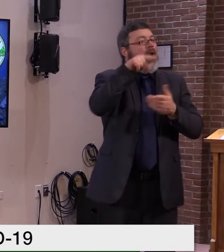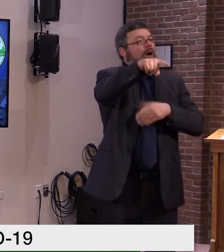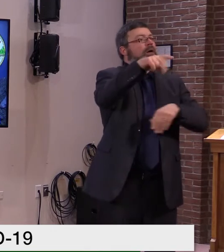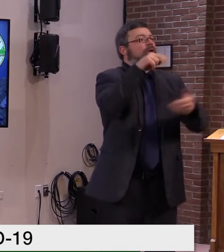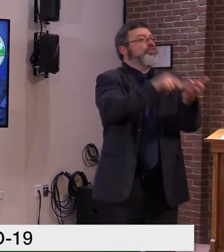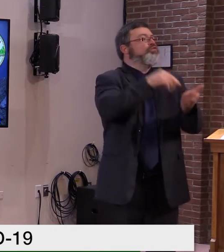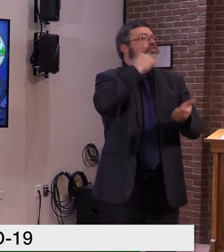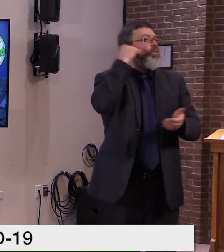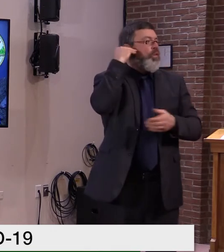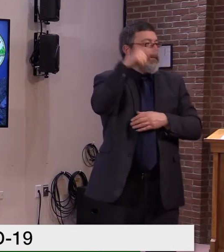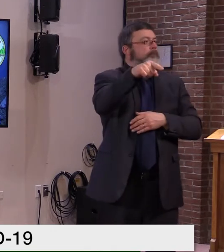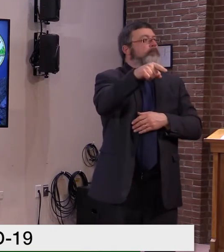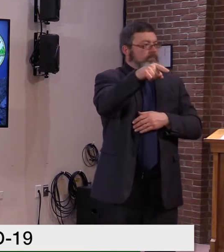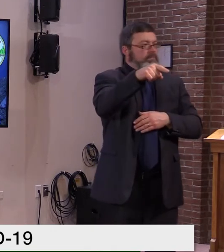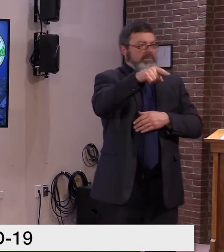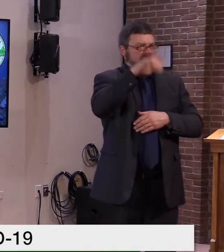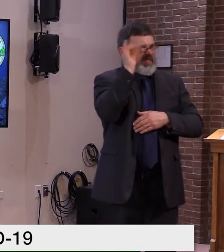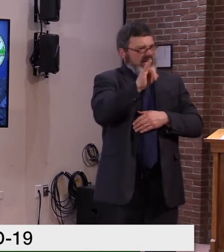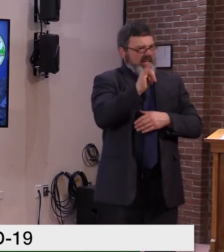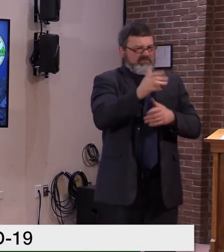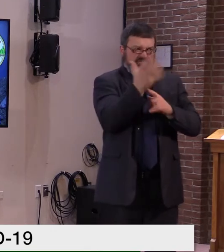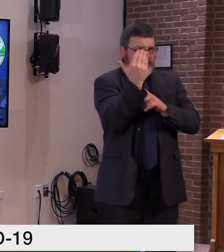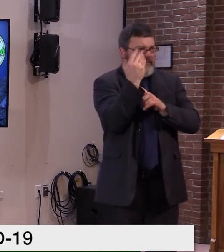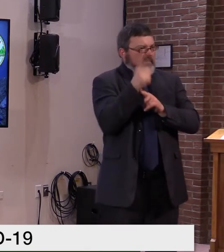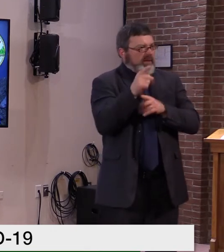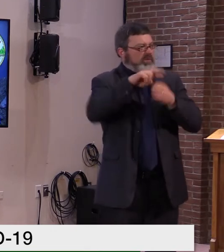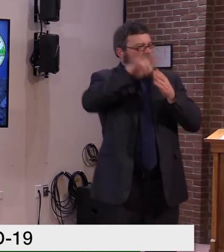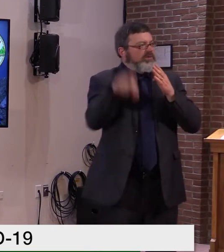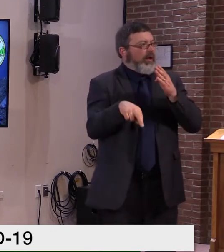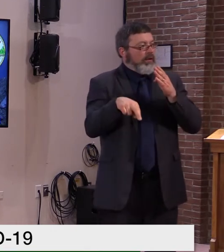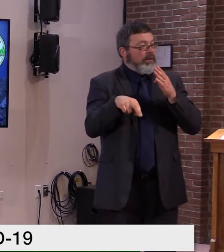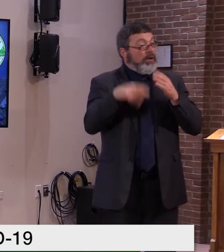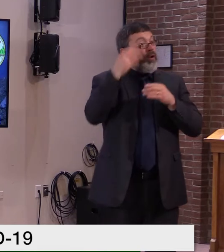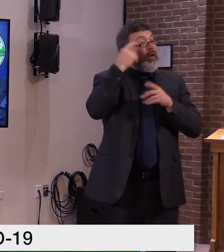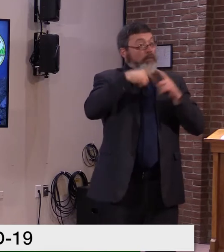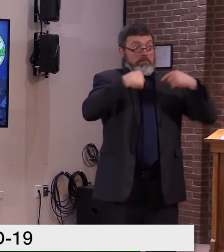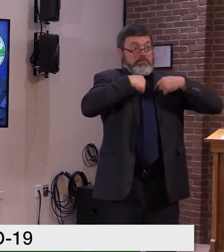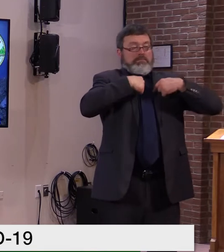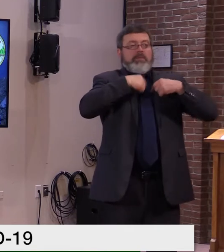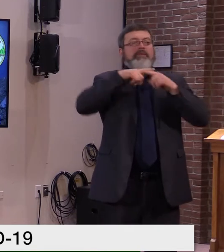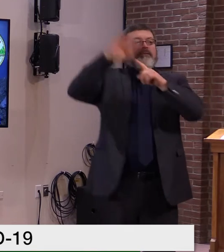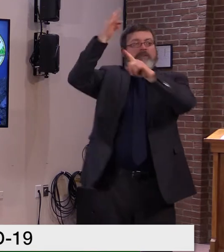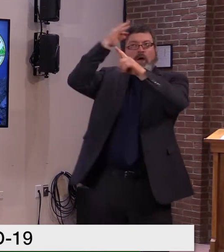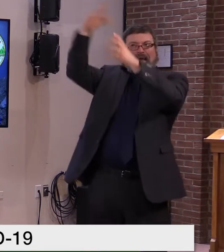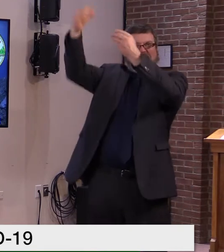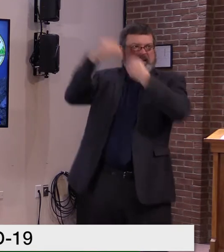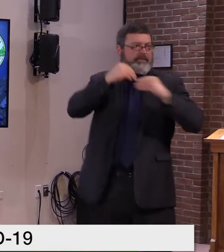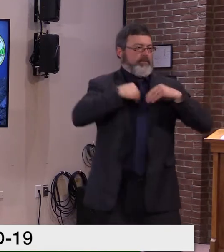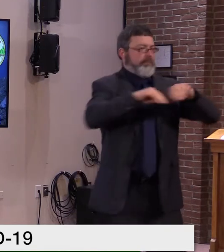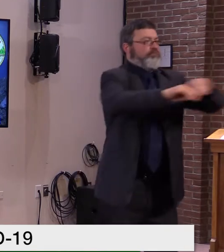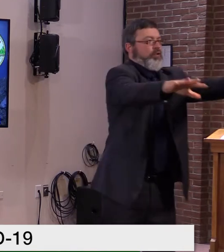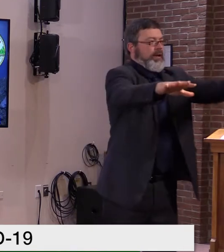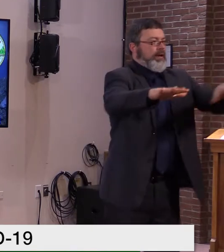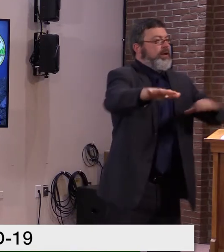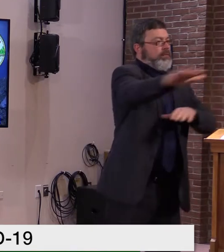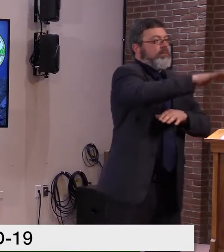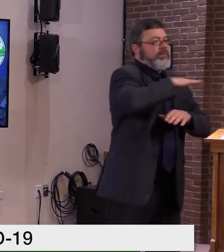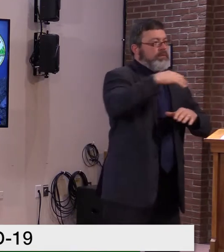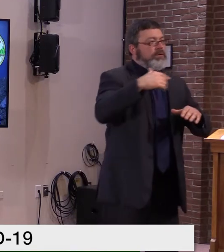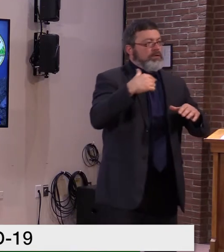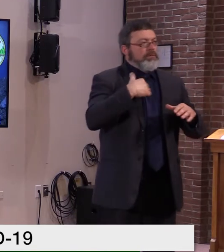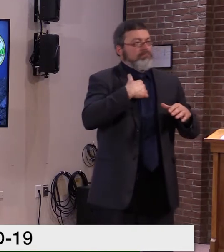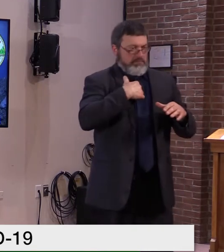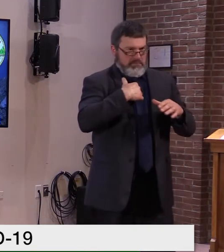antigen tests through the direct distribution from the federal government. In addition, we will soon begin offering twice a